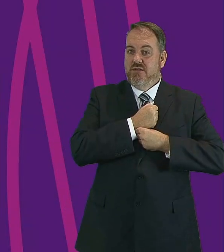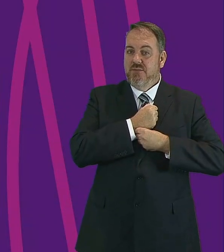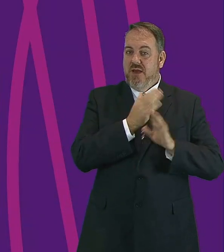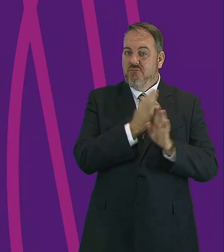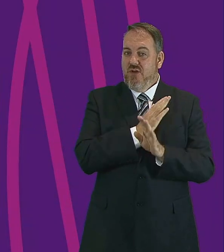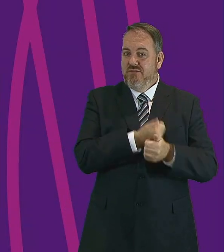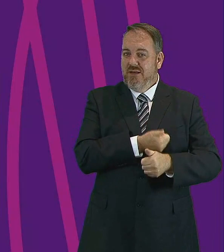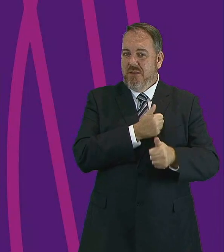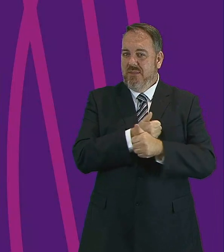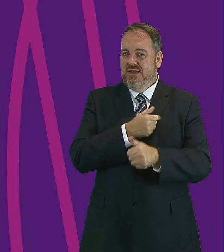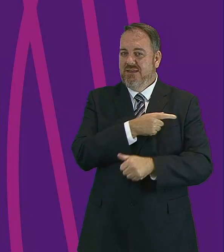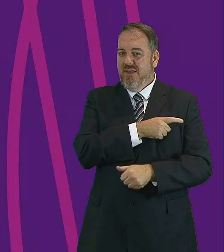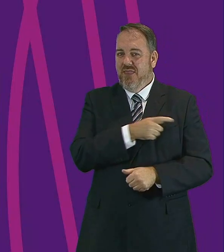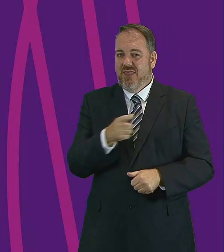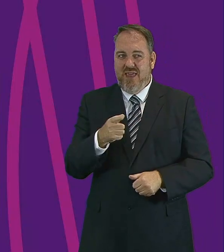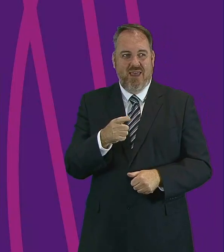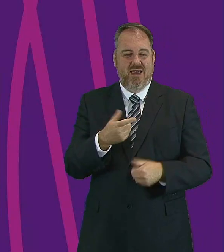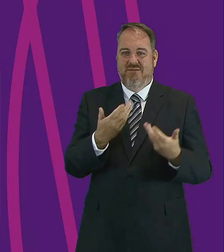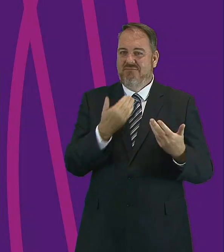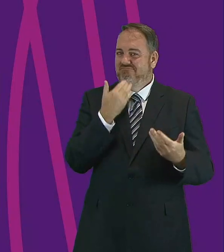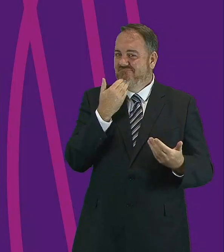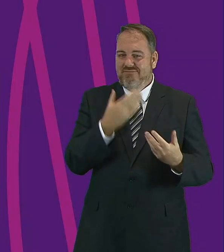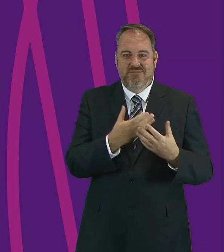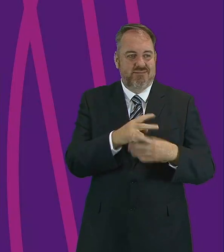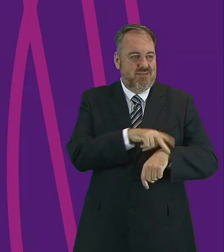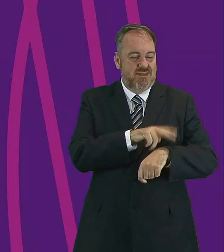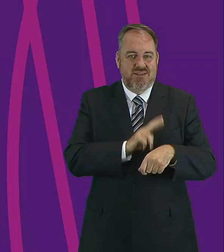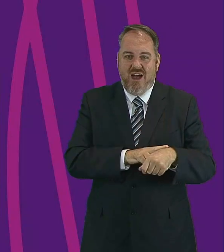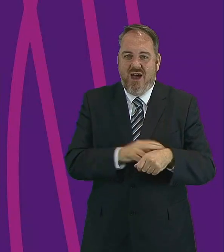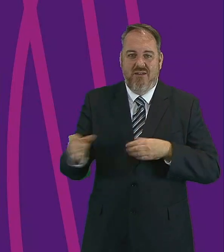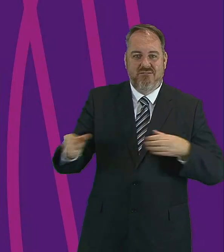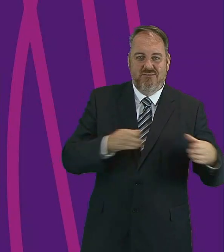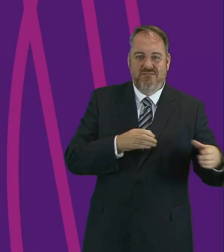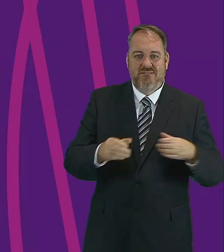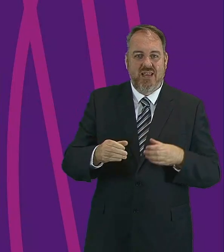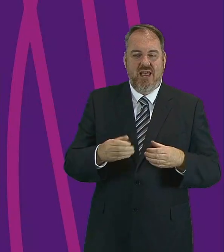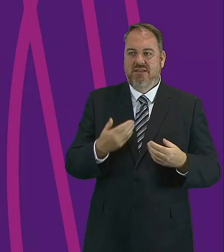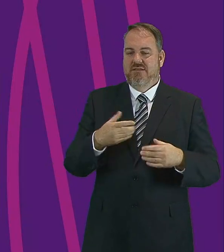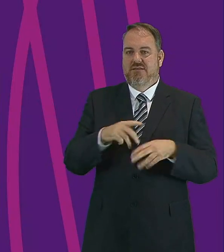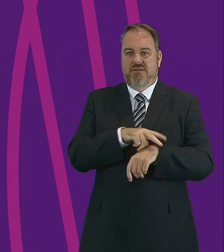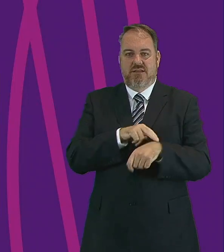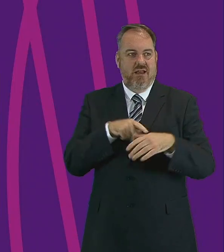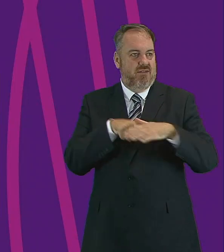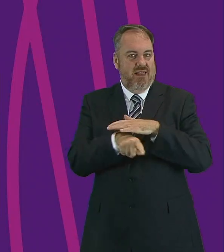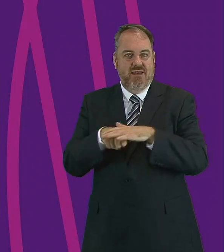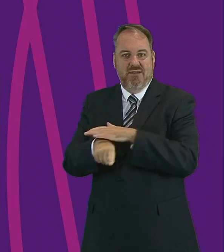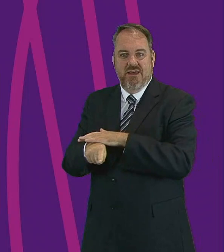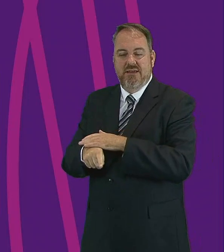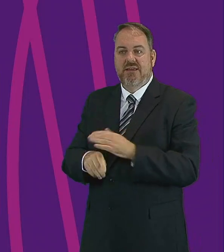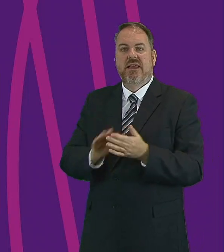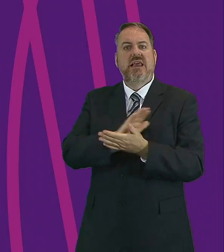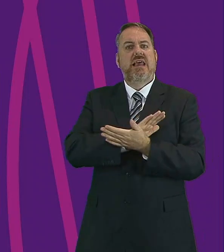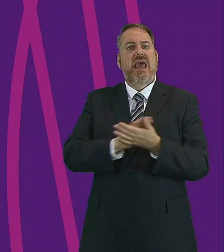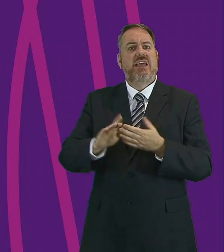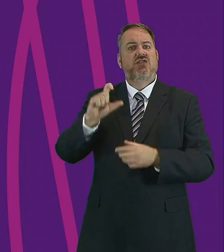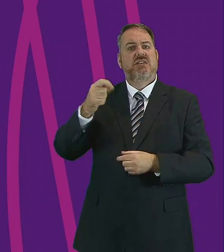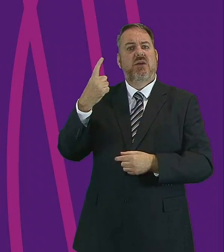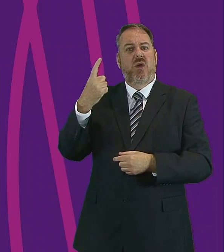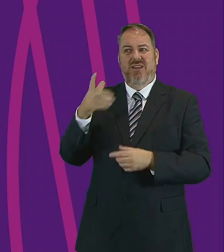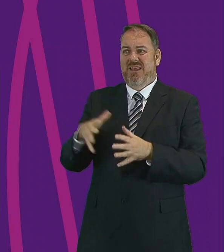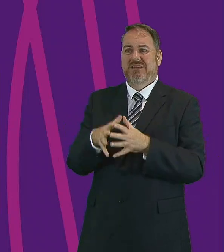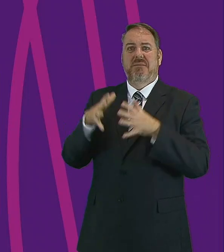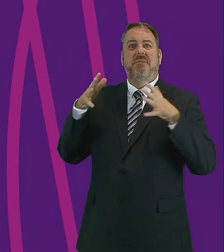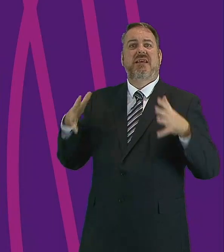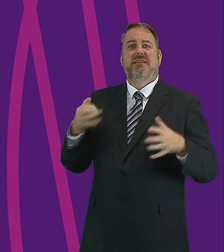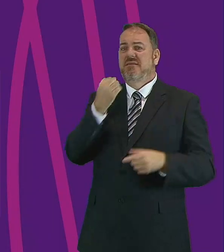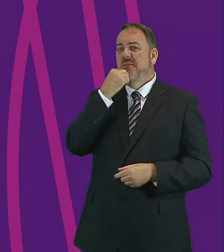which have higher rates of staff vacancies and higher rates of staff turnover. HC1, the largest provider,